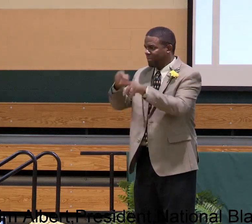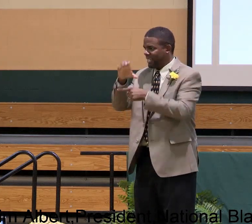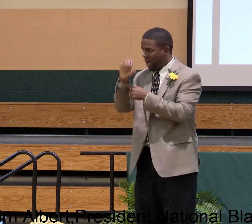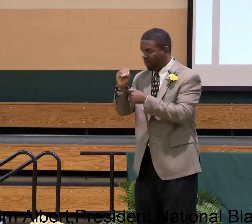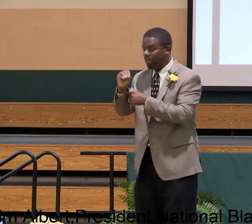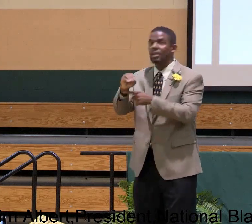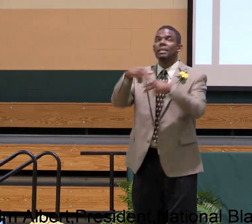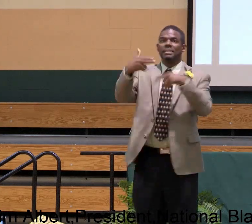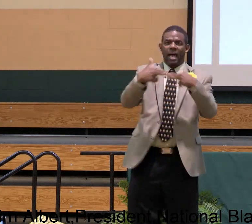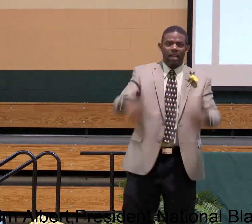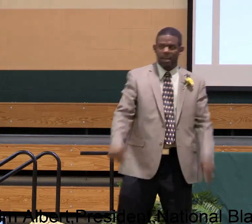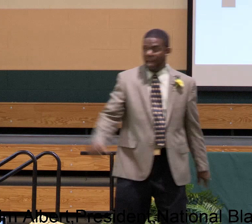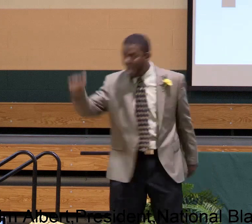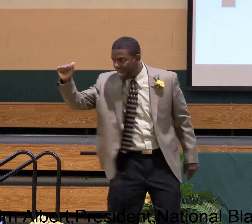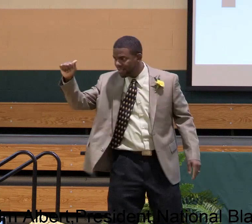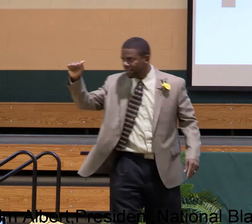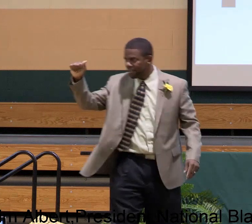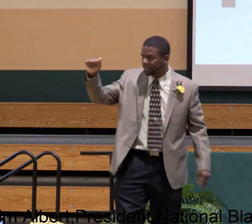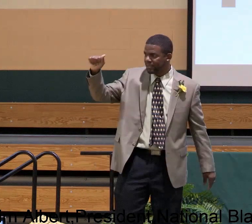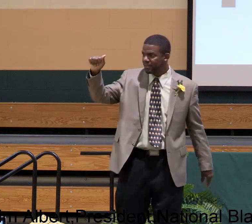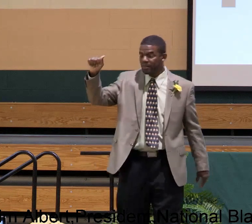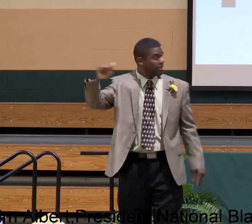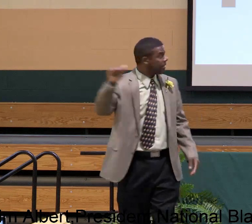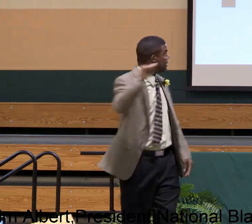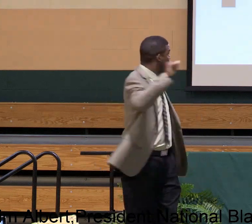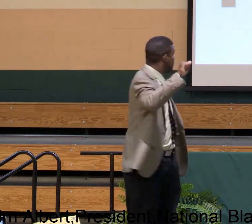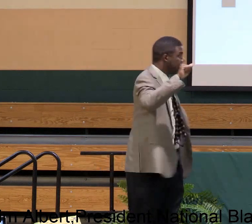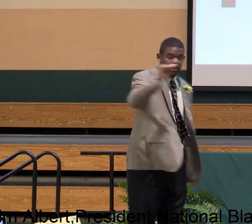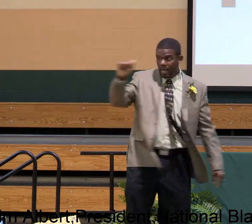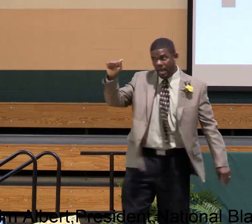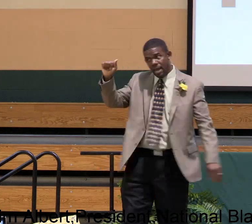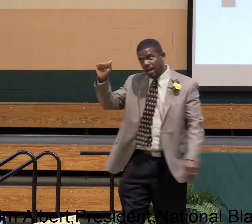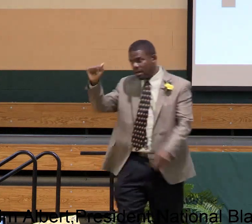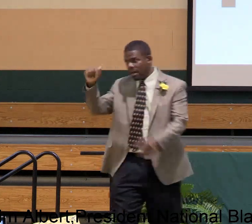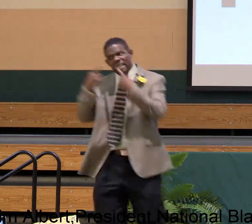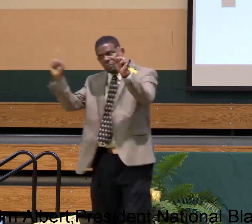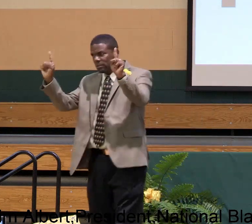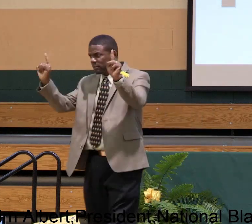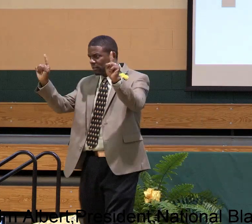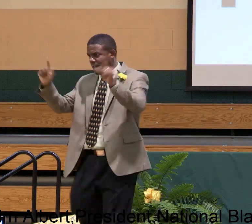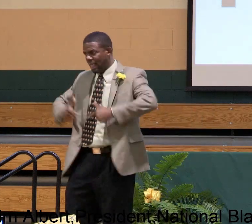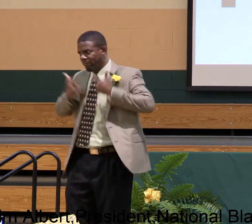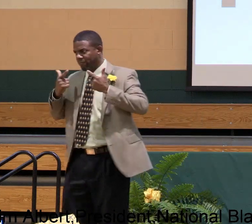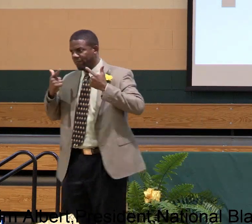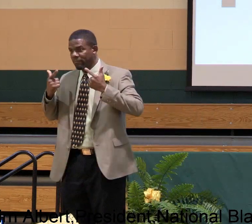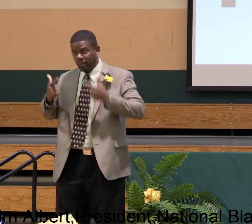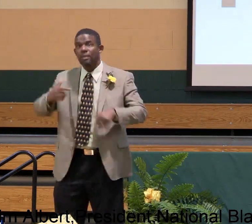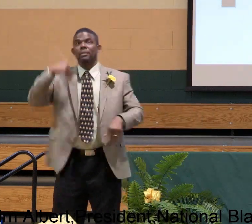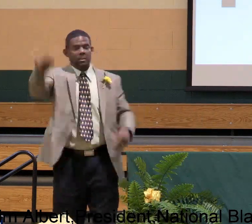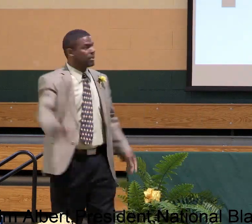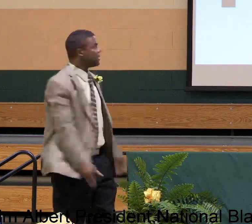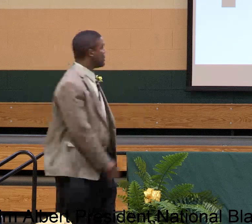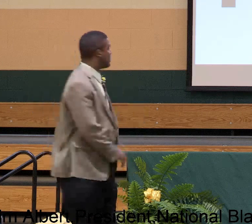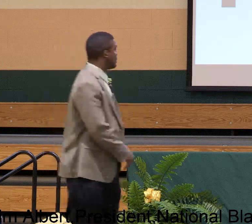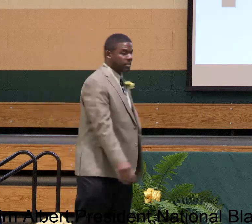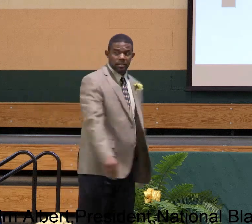you, okay, as part of the advice I have. A is for achiever. You've got to achieve in life.